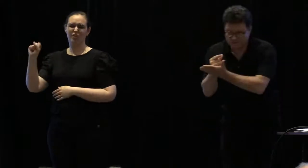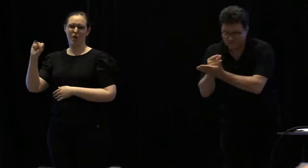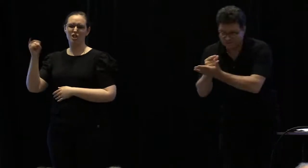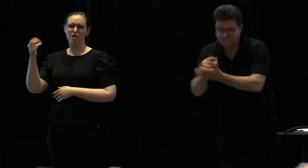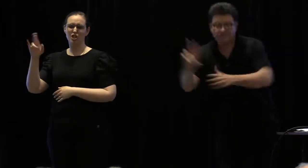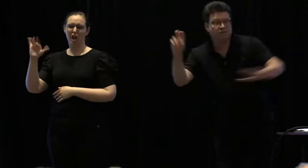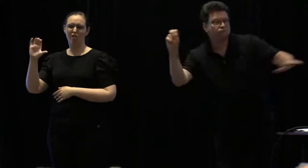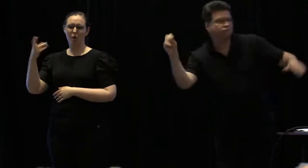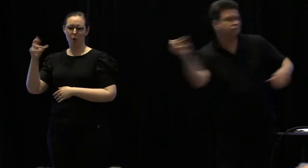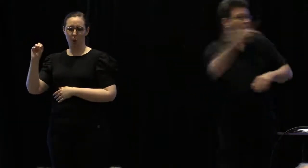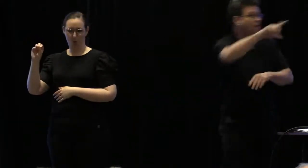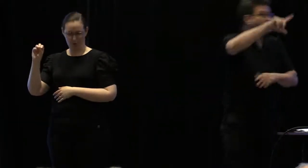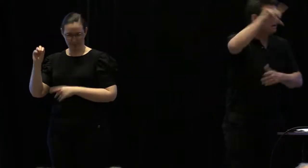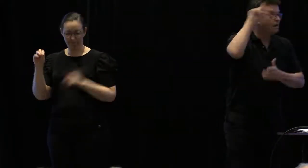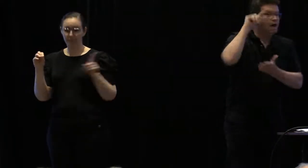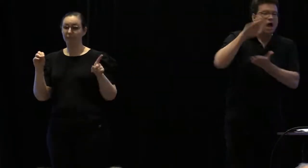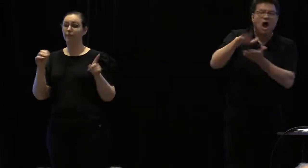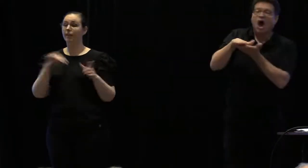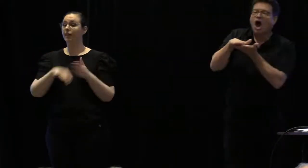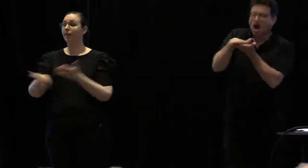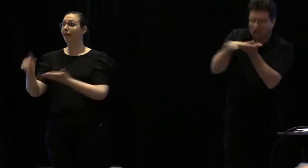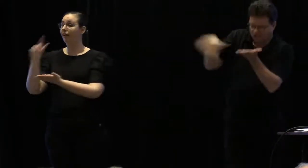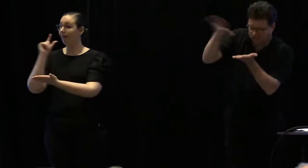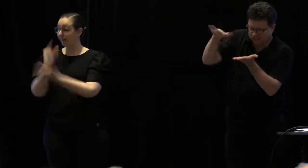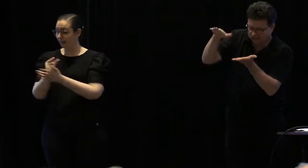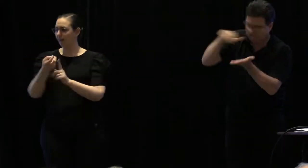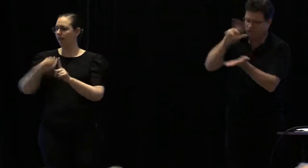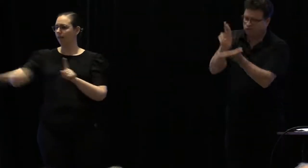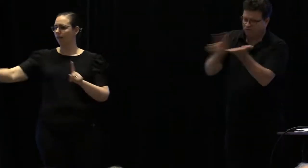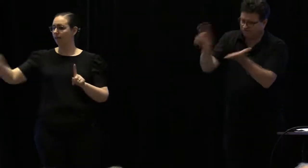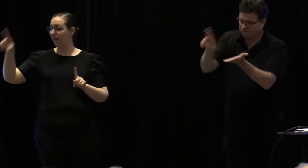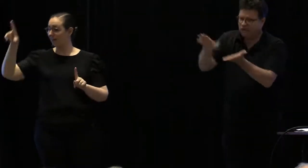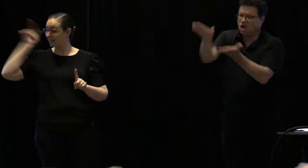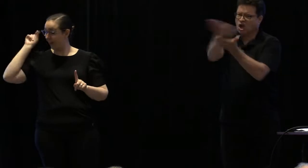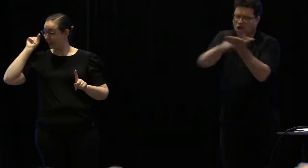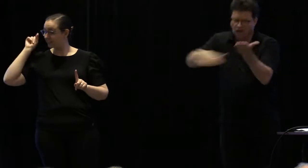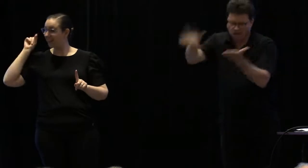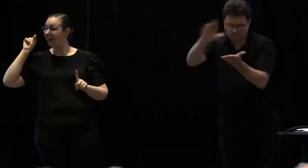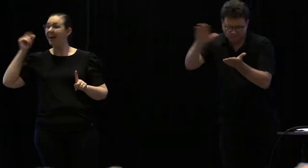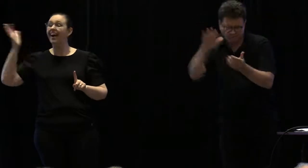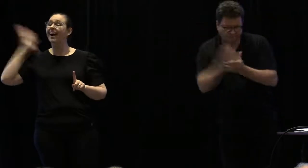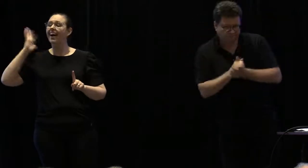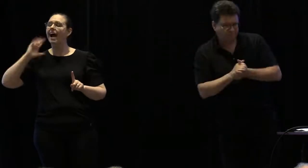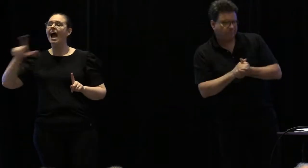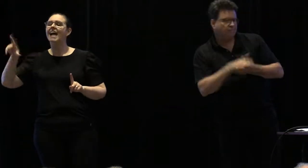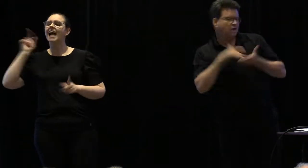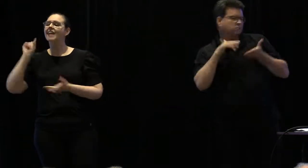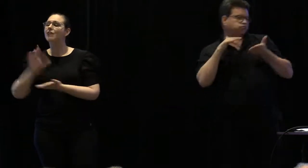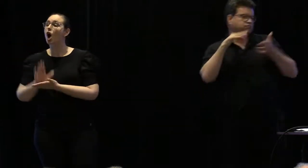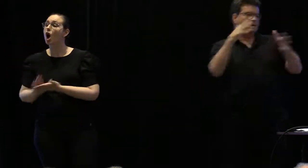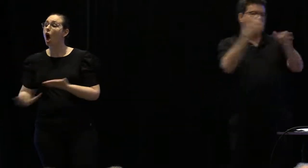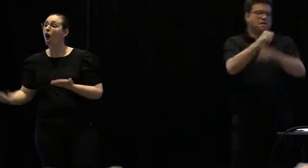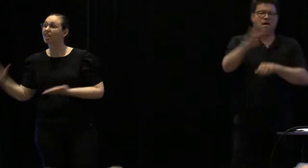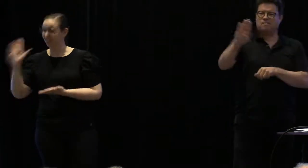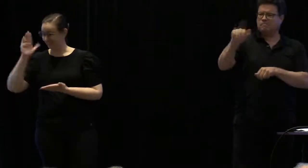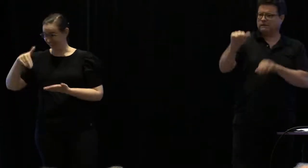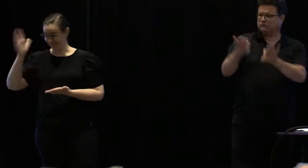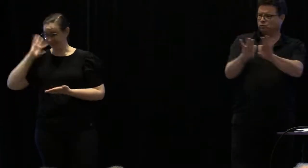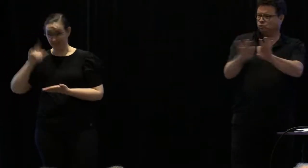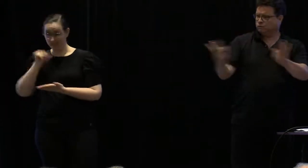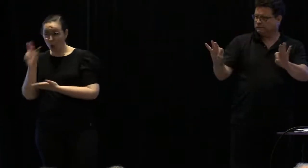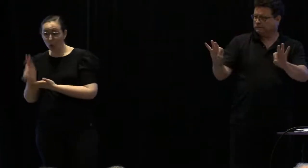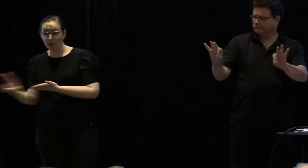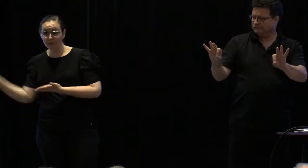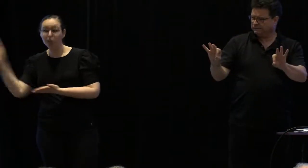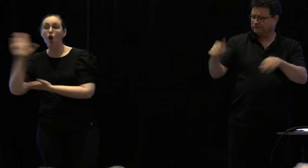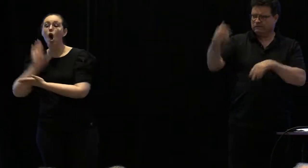In 1962, he graduated from there, went off to Gallaudet University, but at the time it was Gallaudet College,